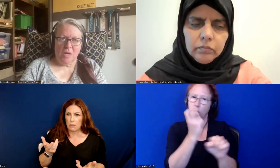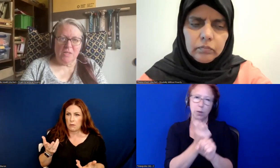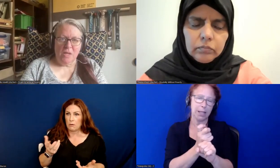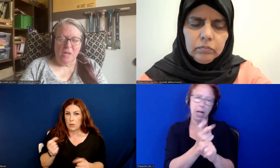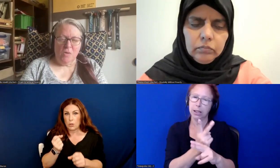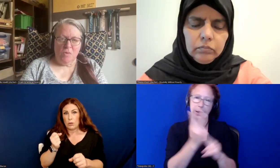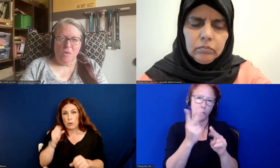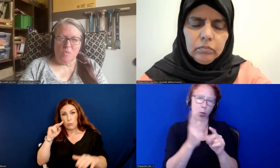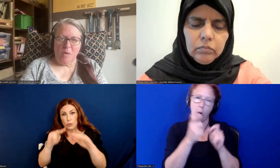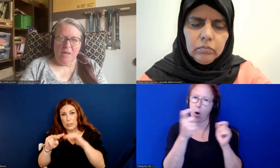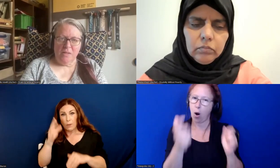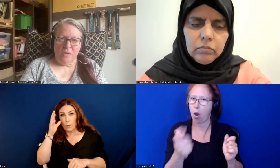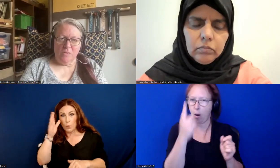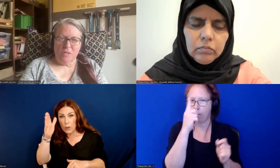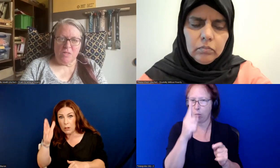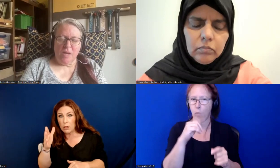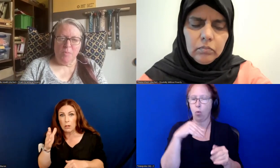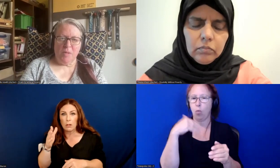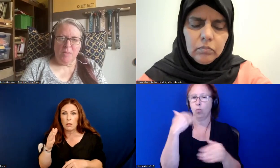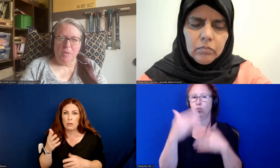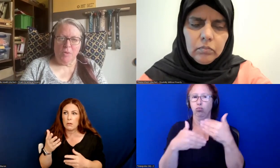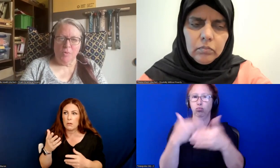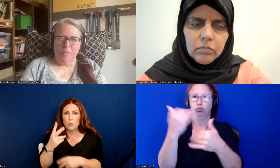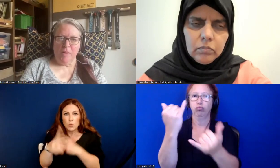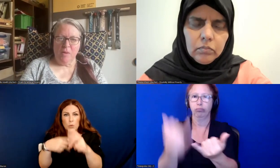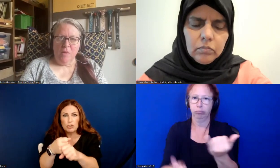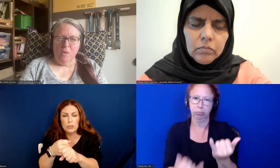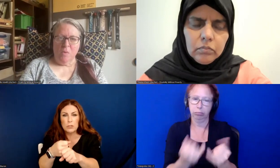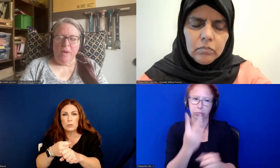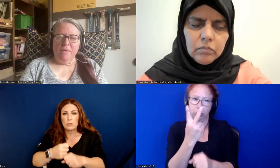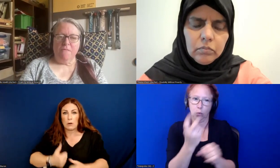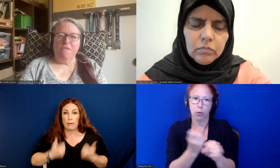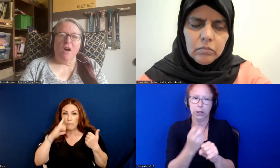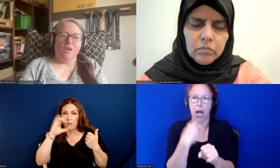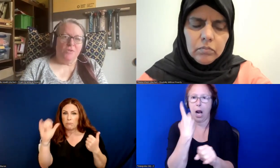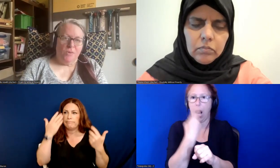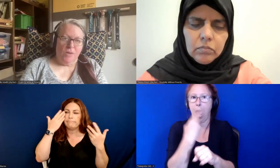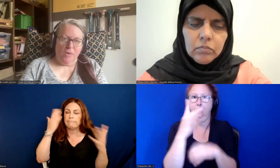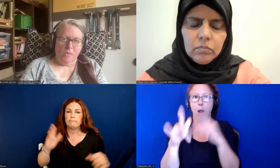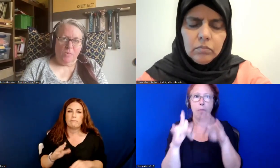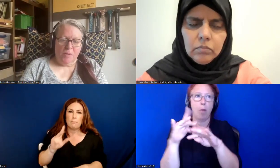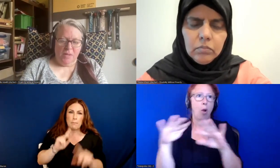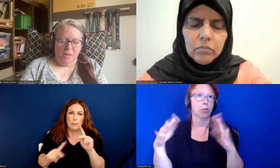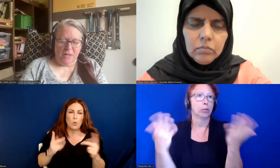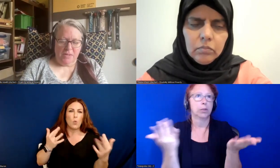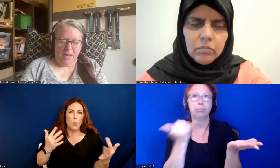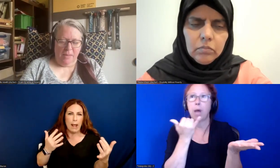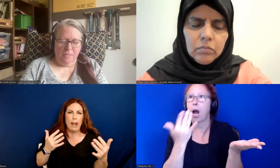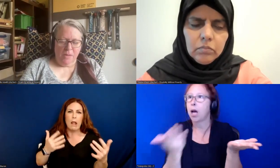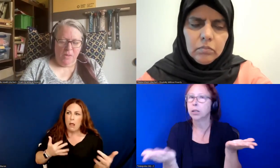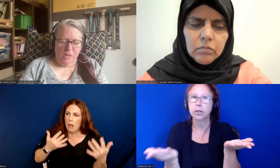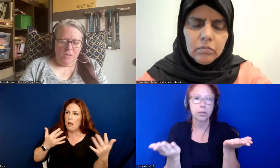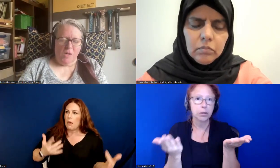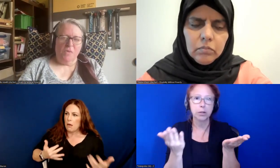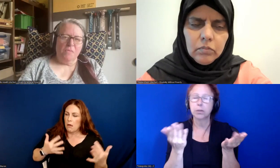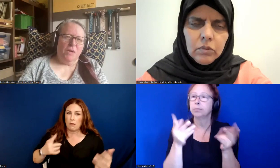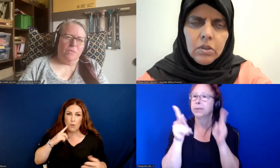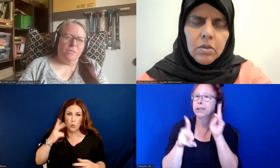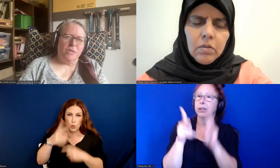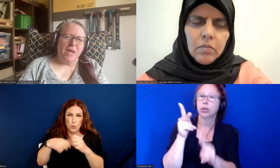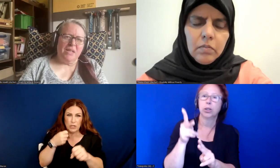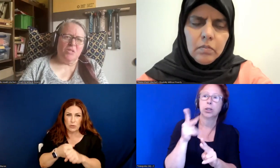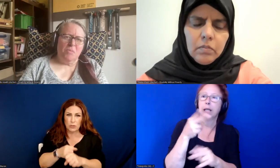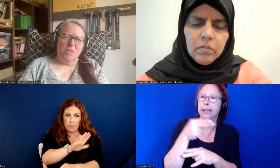be in 2 years? Who knows where, disabled people who have been waiting far too long will be in that time.